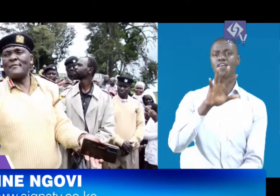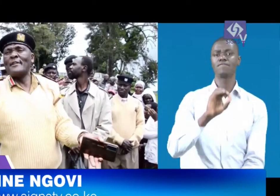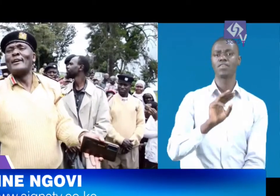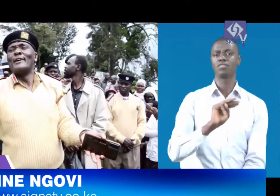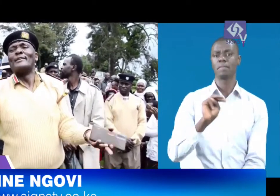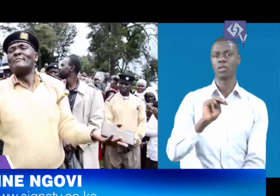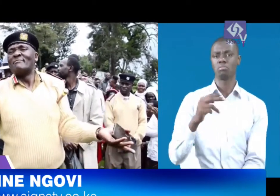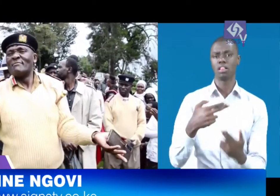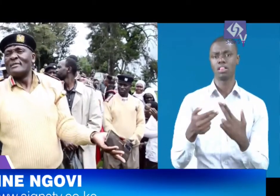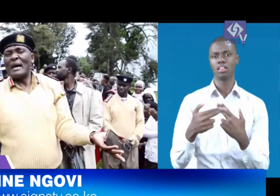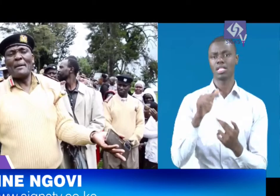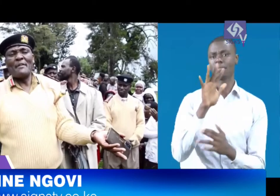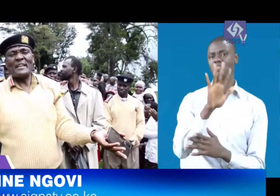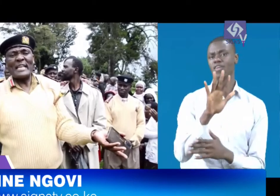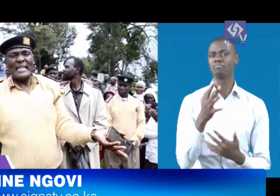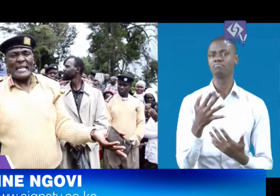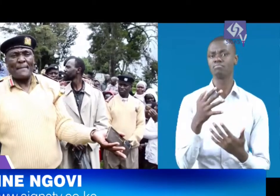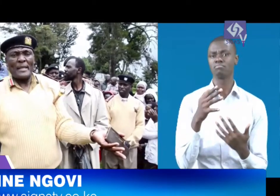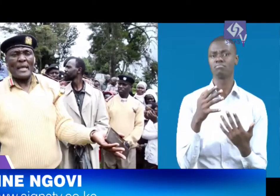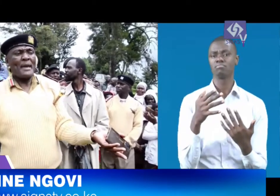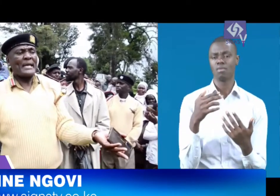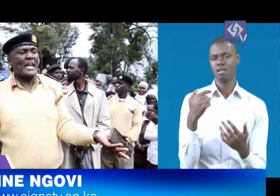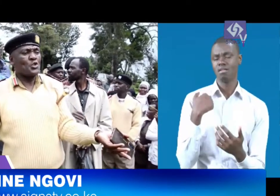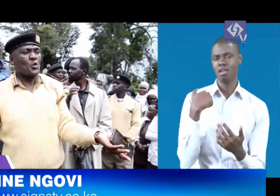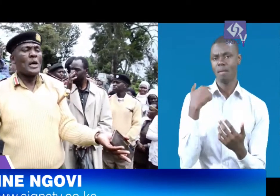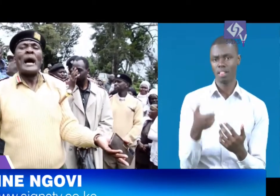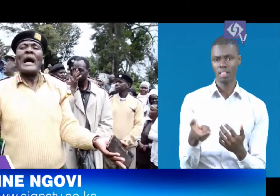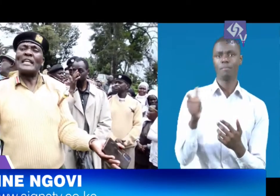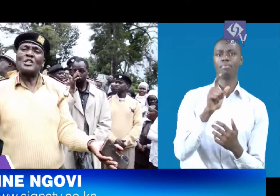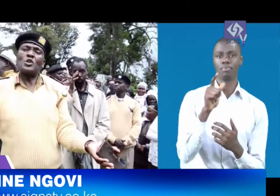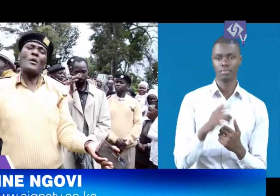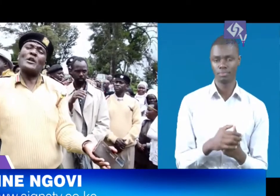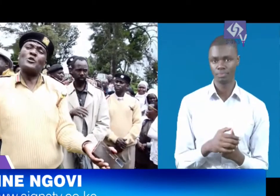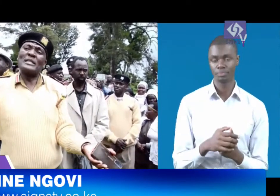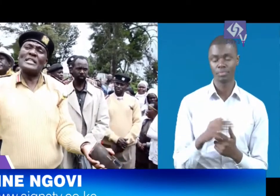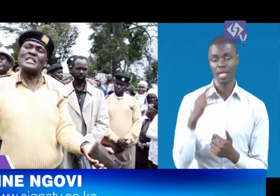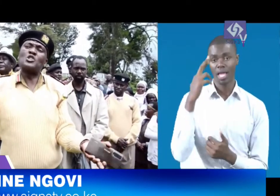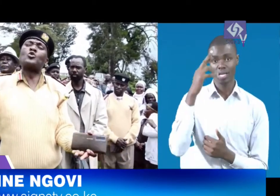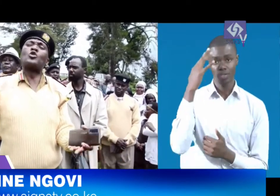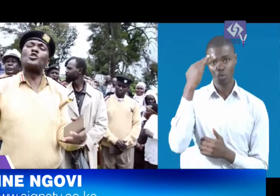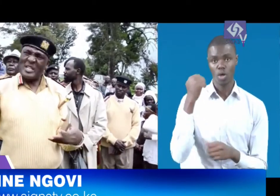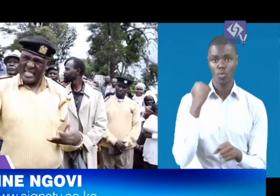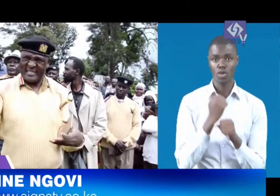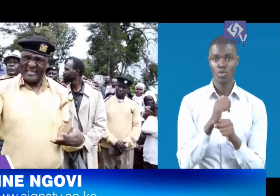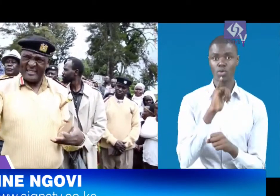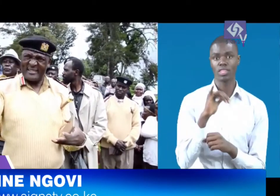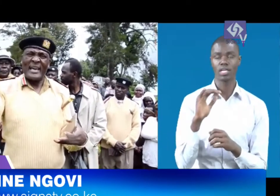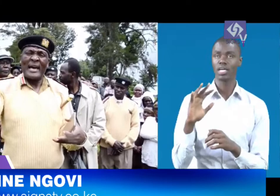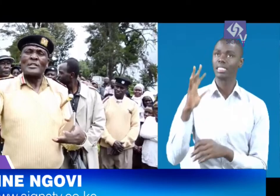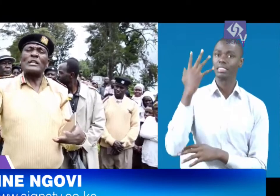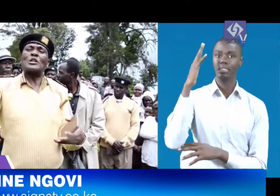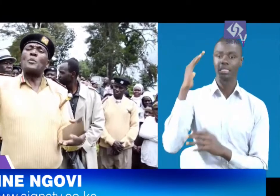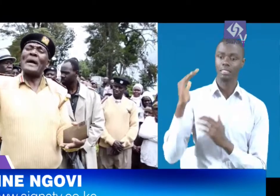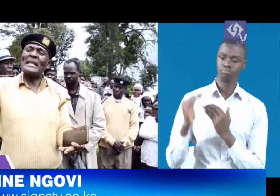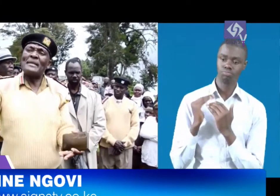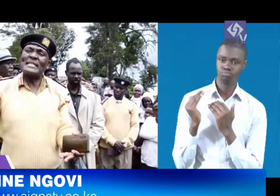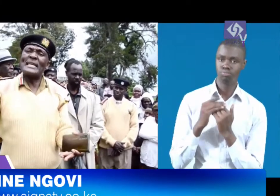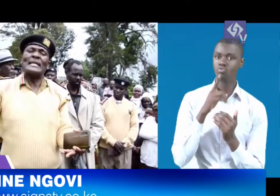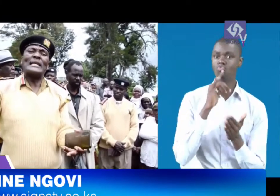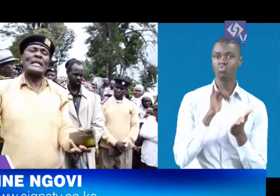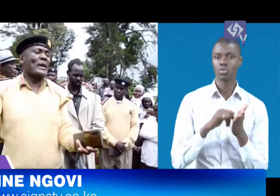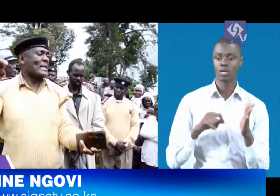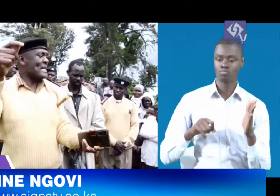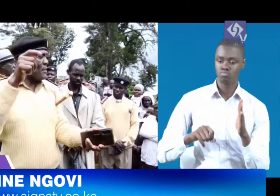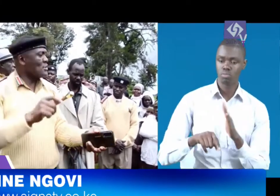by 5, number imefanya nini? Imeenda juu. And the reason why we are doing this is to grow trees. So that tupande